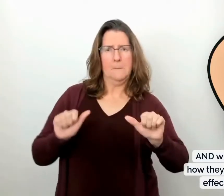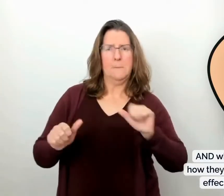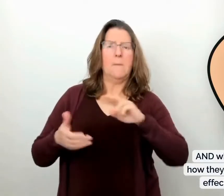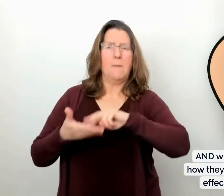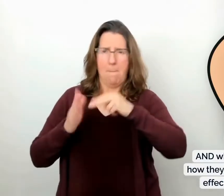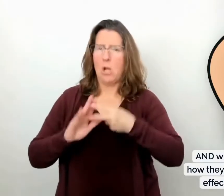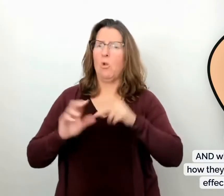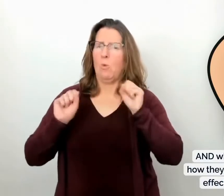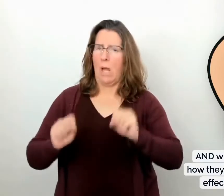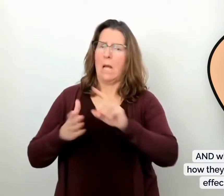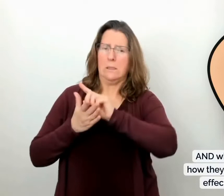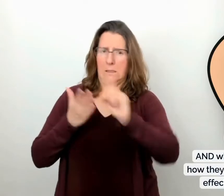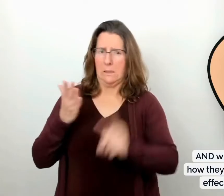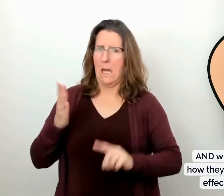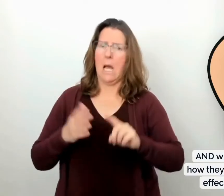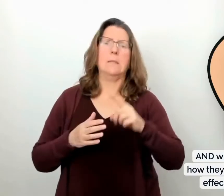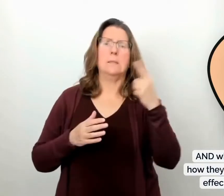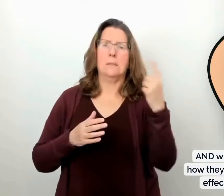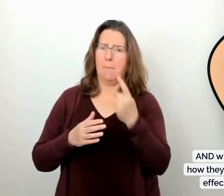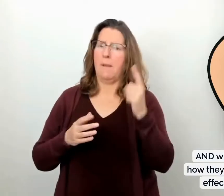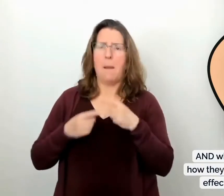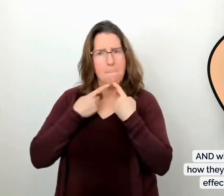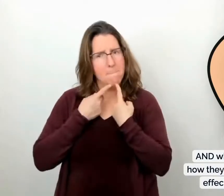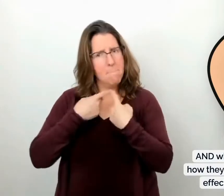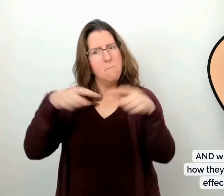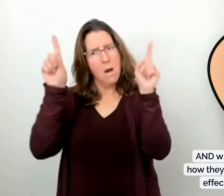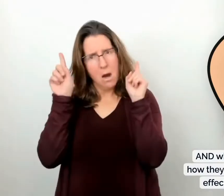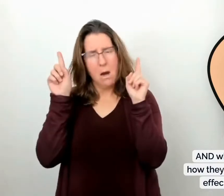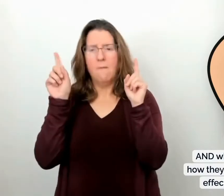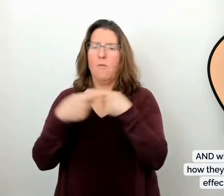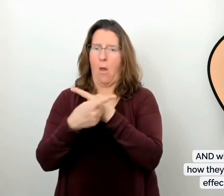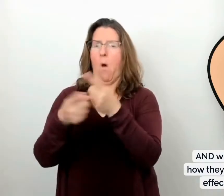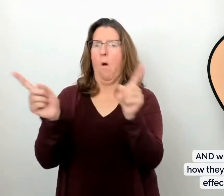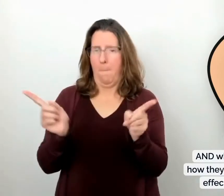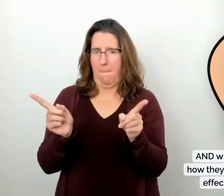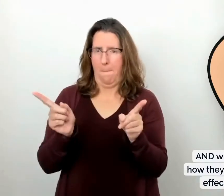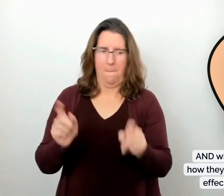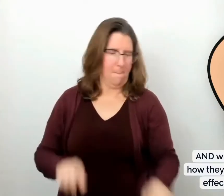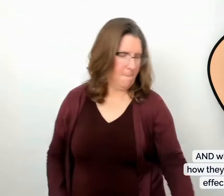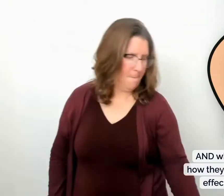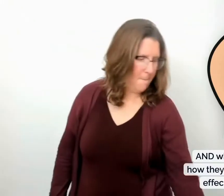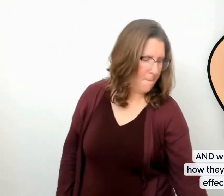far better prepared to incorporate effective DI that will engage all of them.